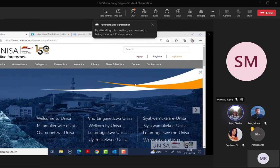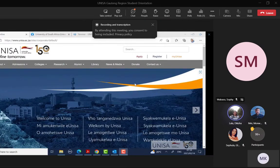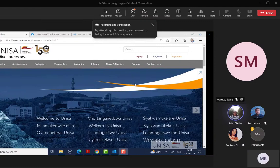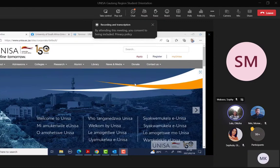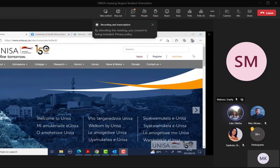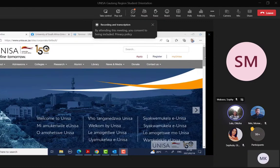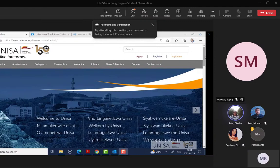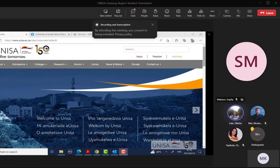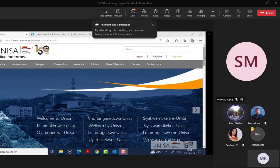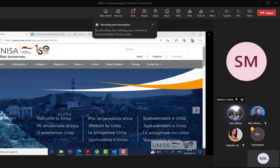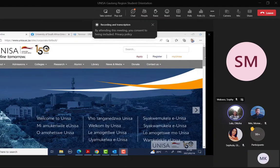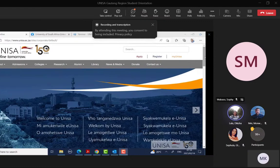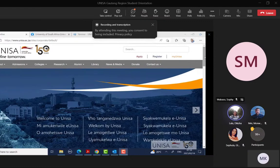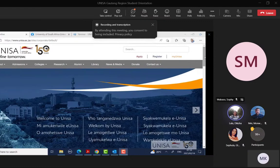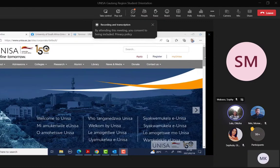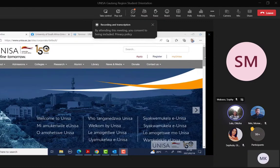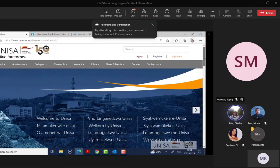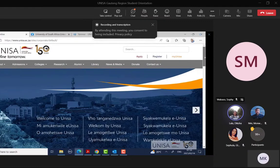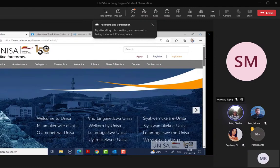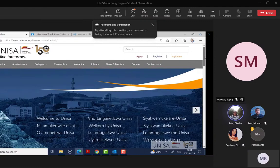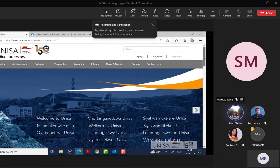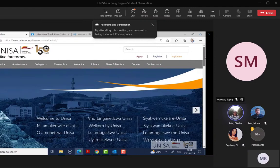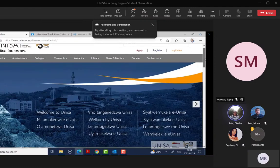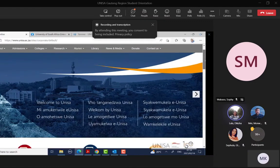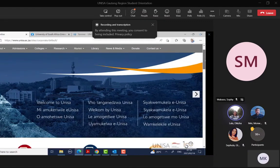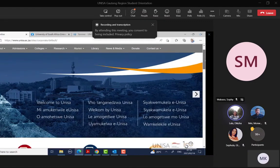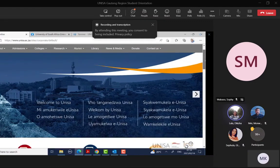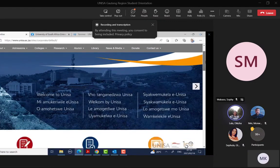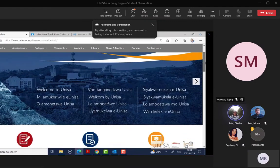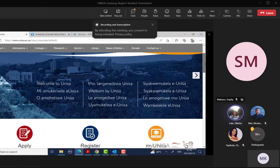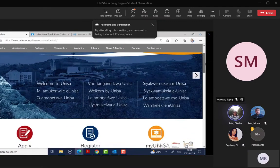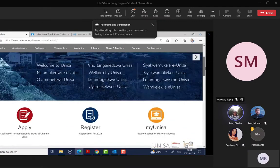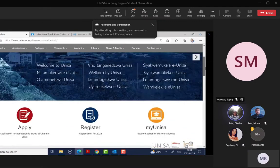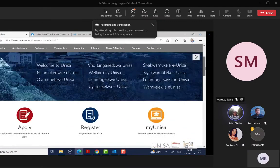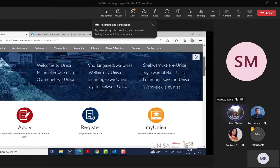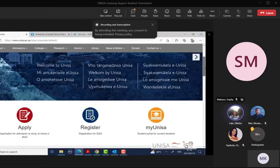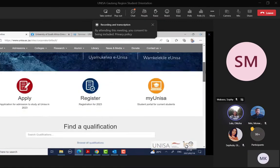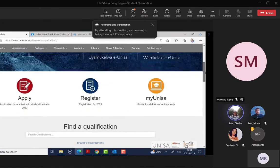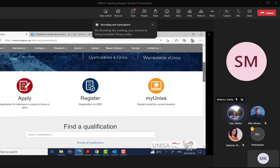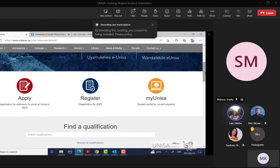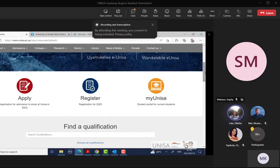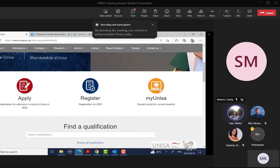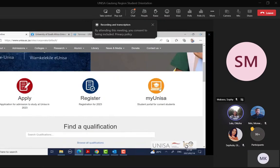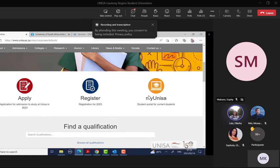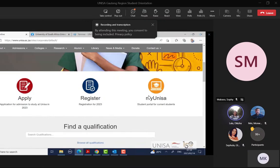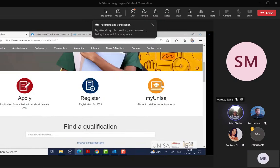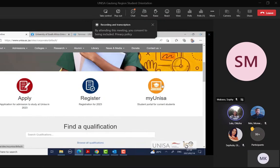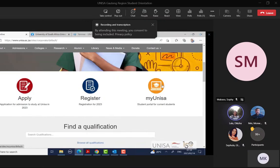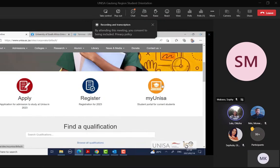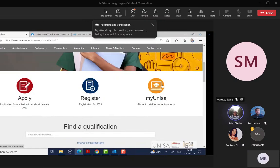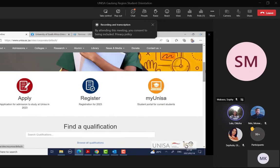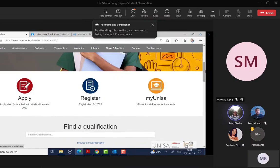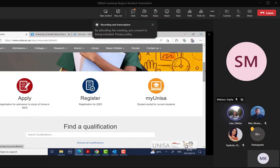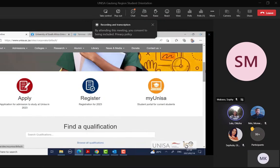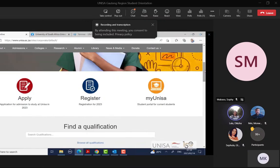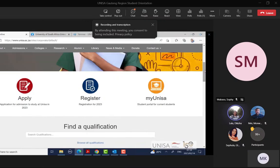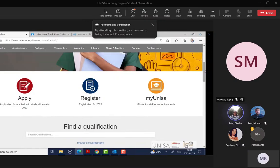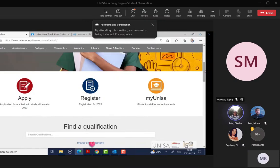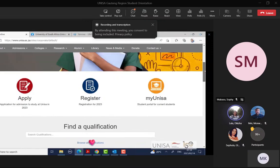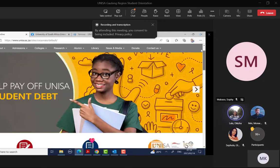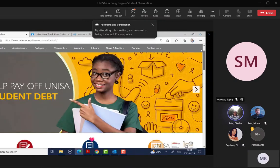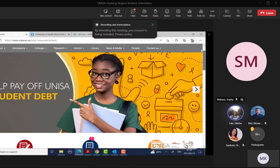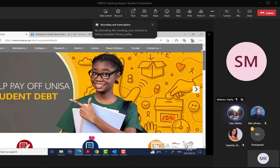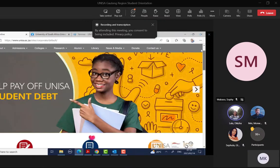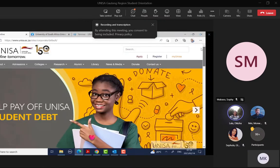Information as a registered student the most important page is the my unisa page you can either click on this link here